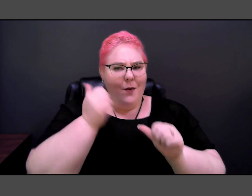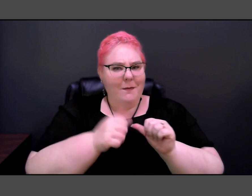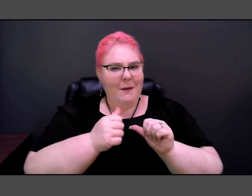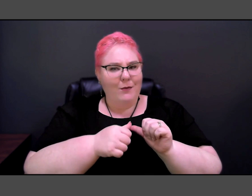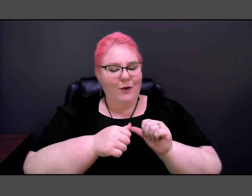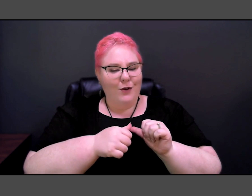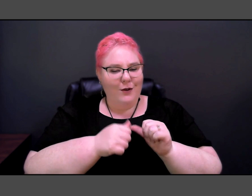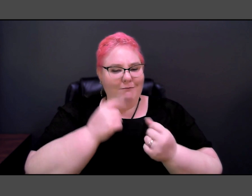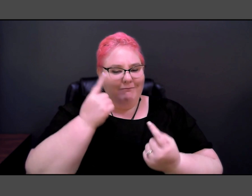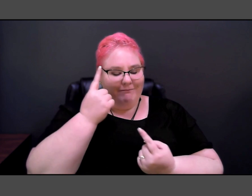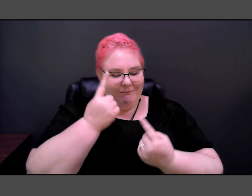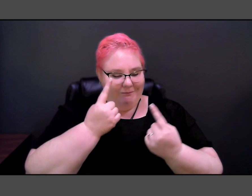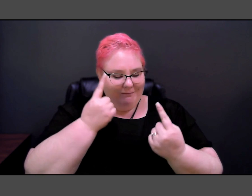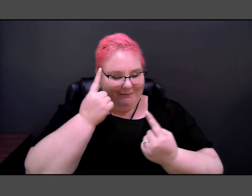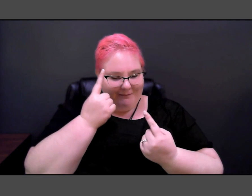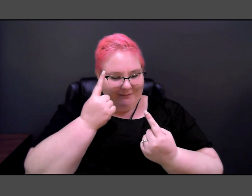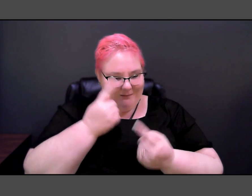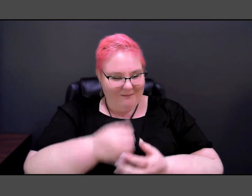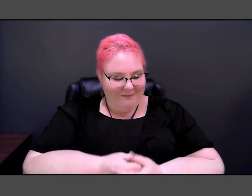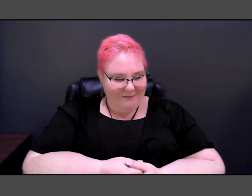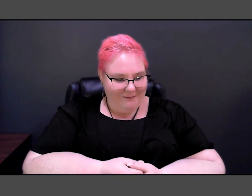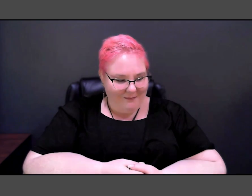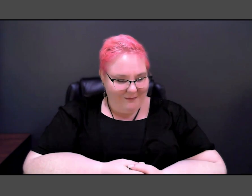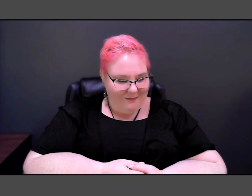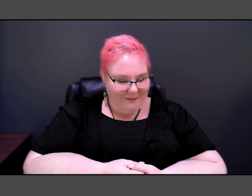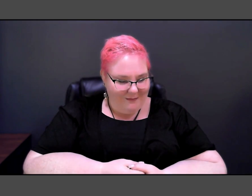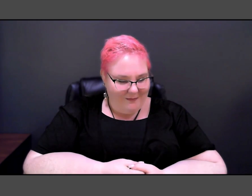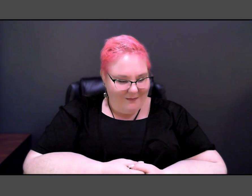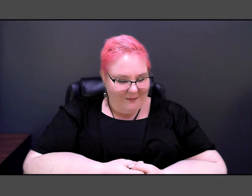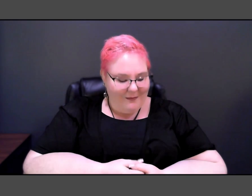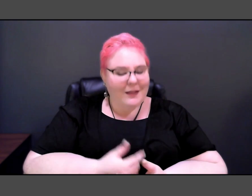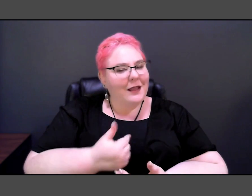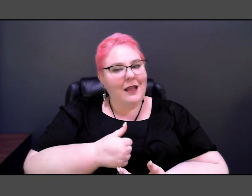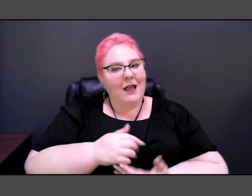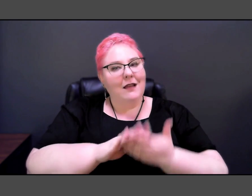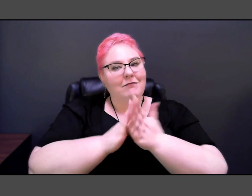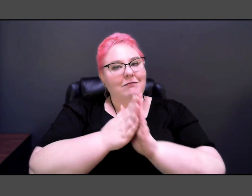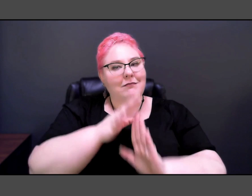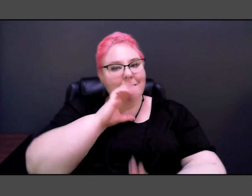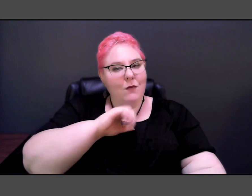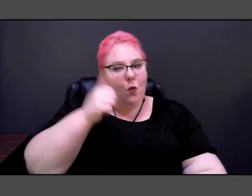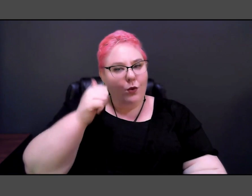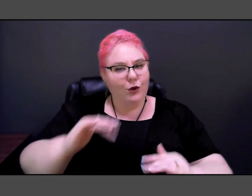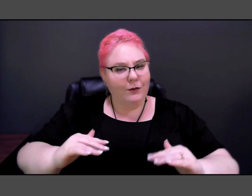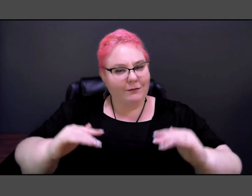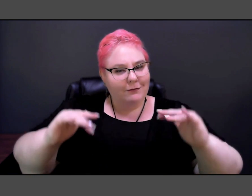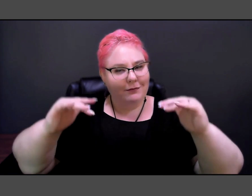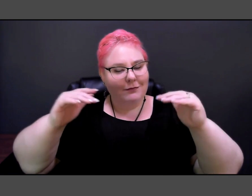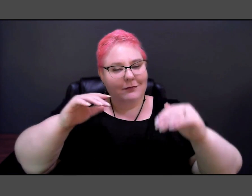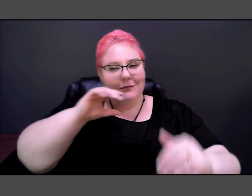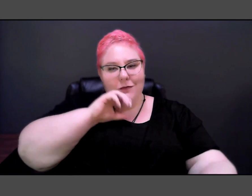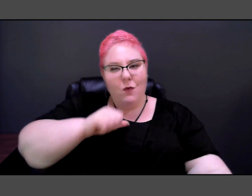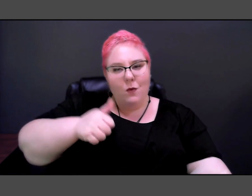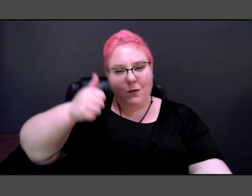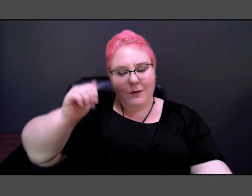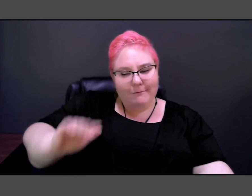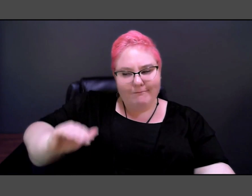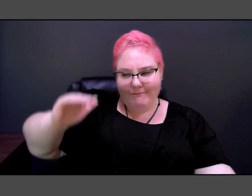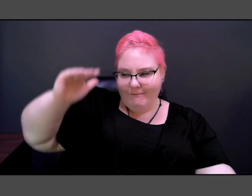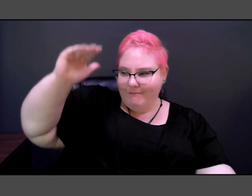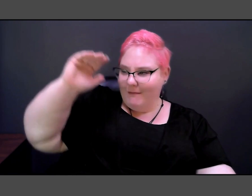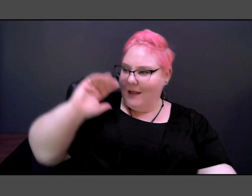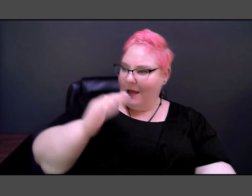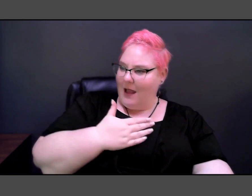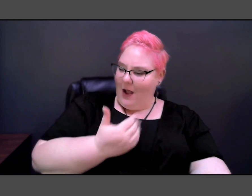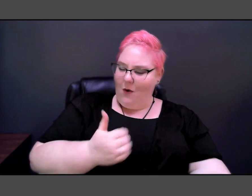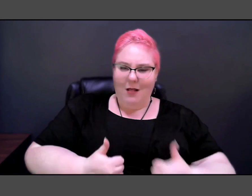it was just, as I became older, it made me think, right, our lives had been intertwined with the federal government for